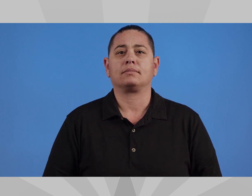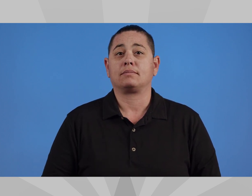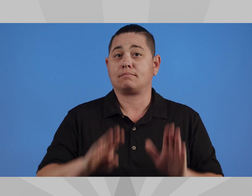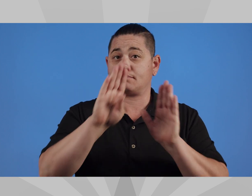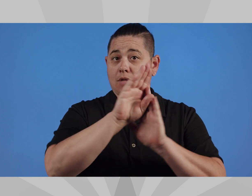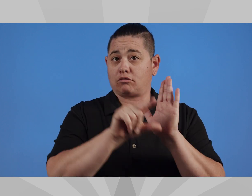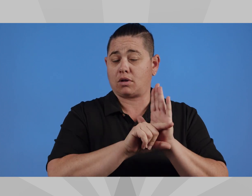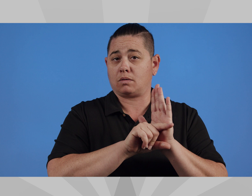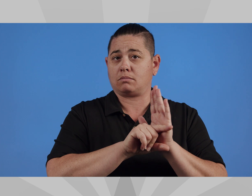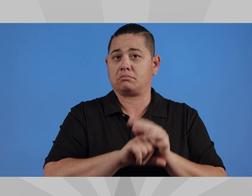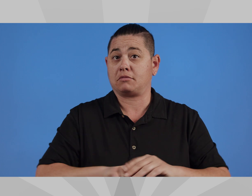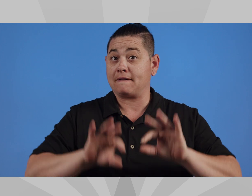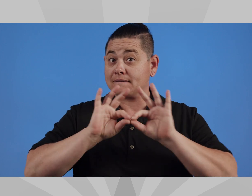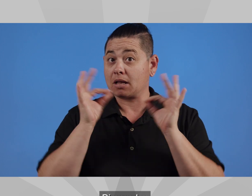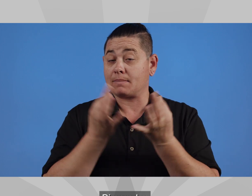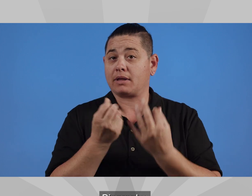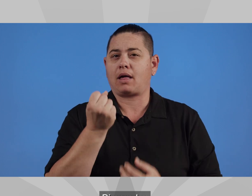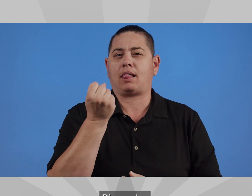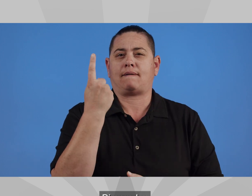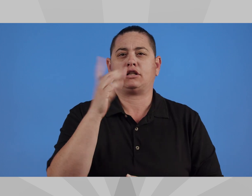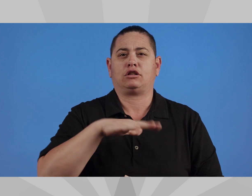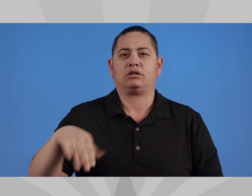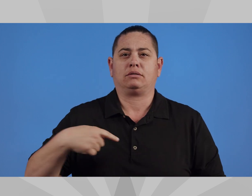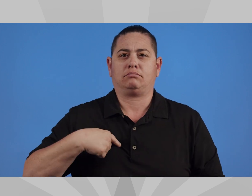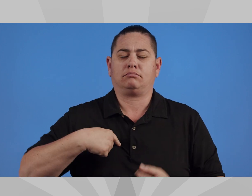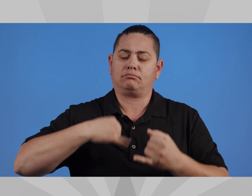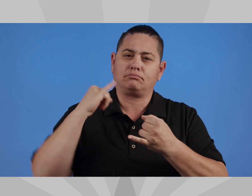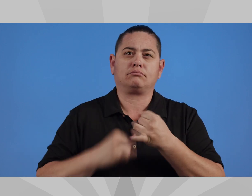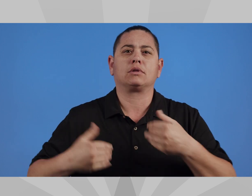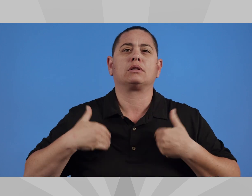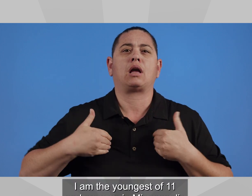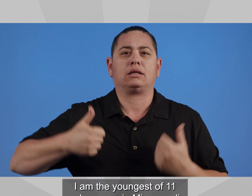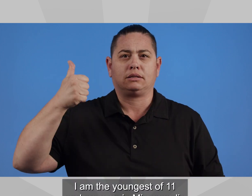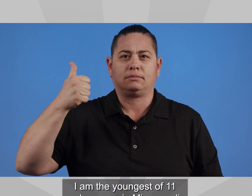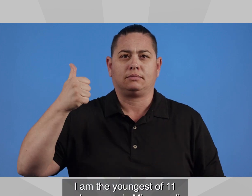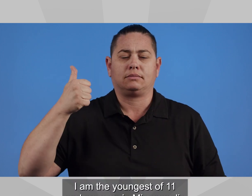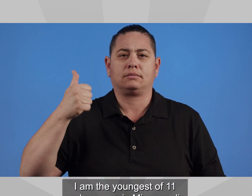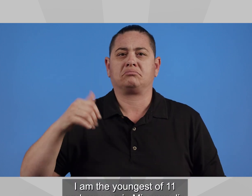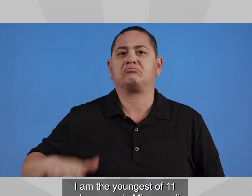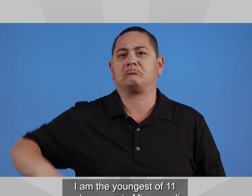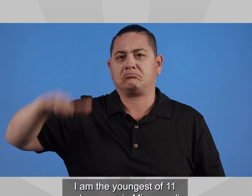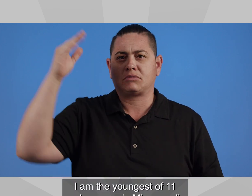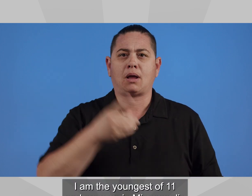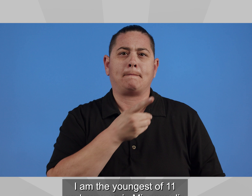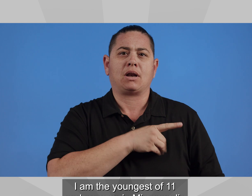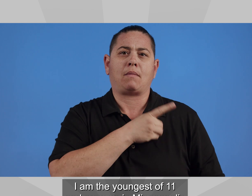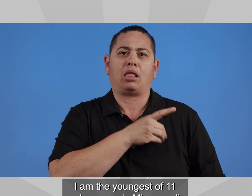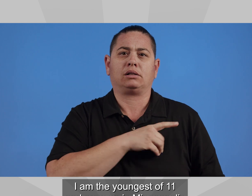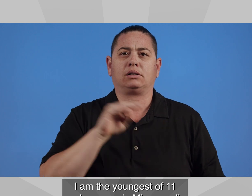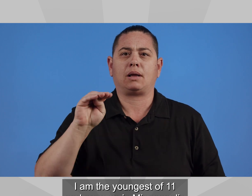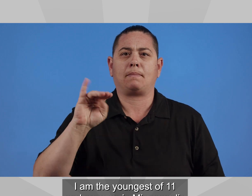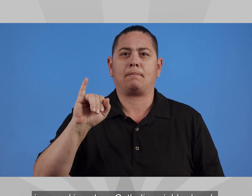Biography. I am the youngest of 11 and grew up